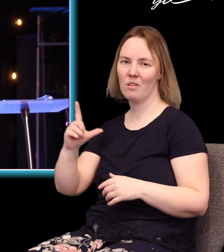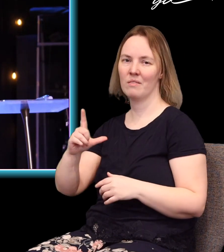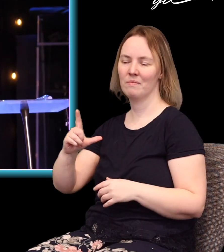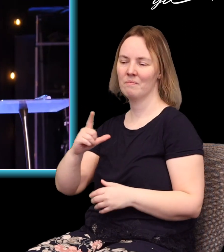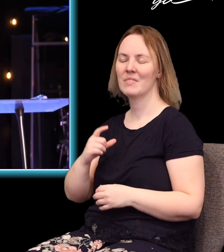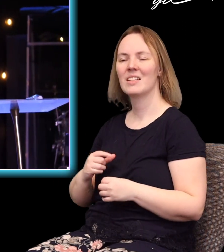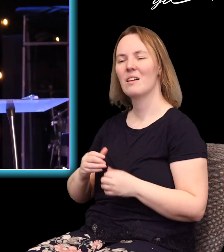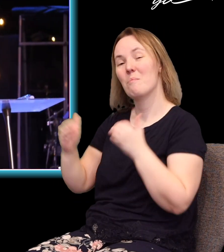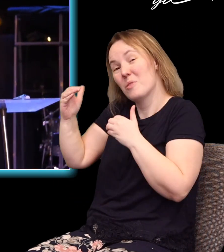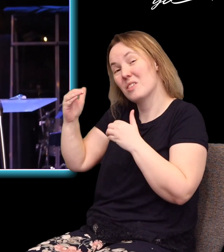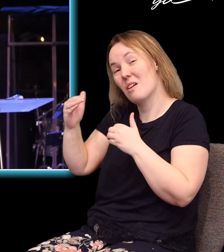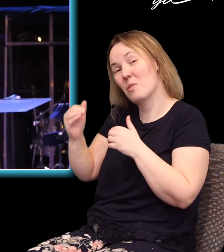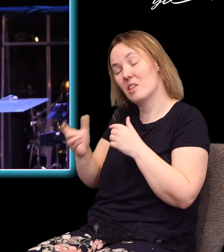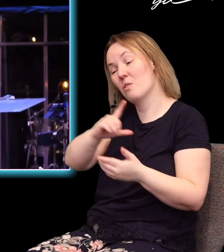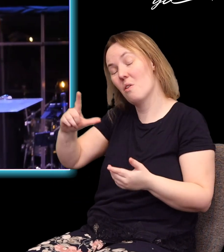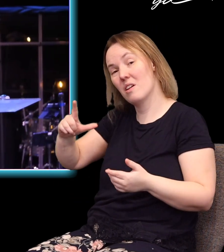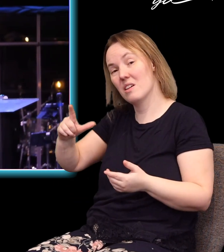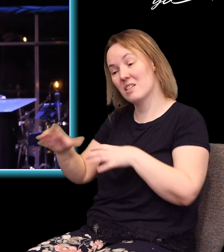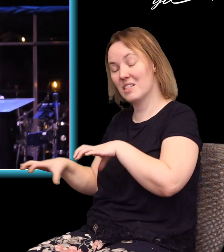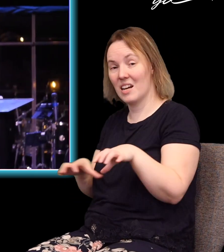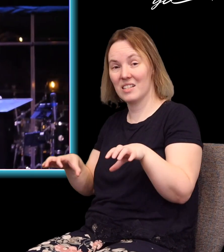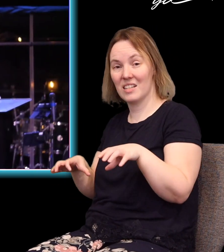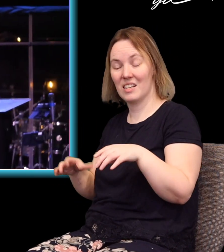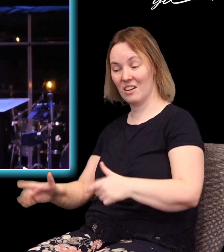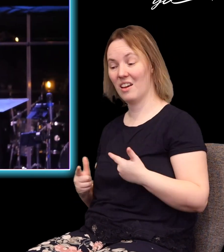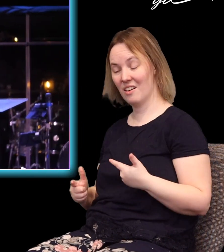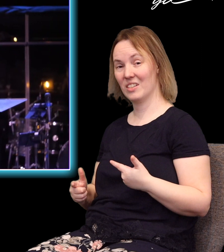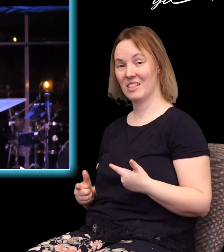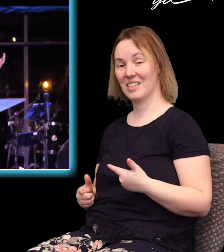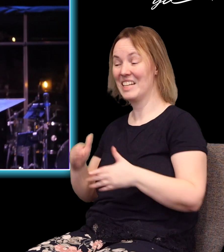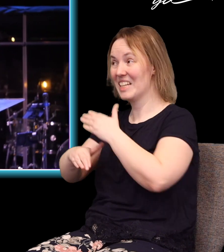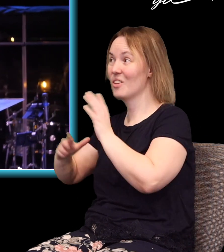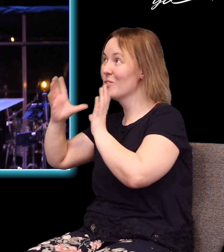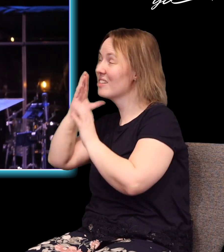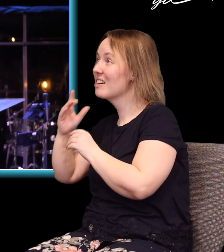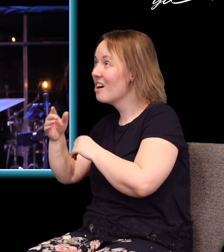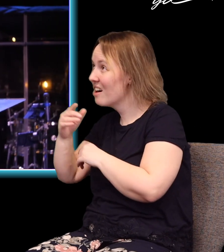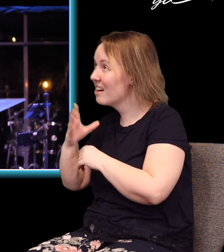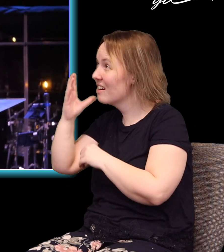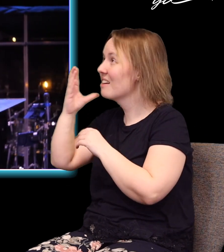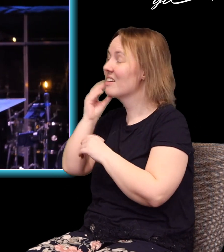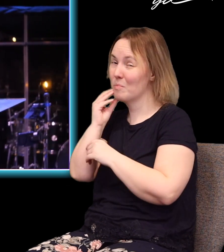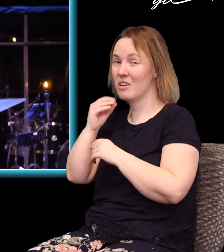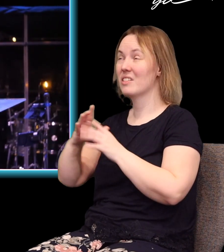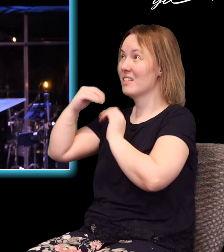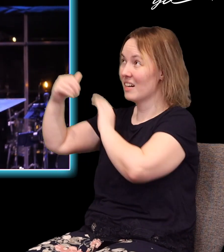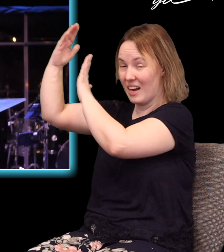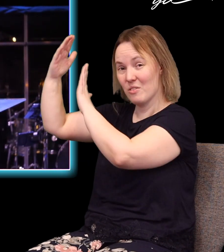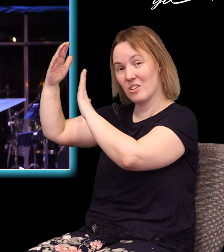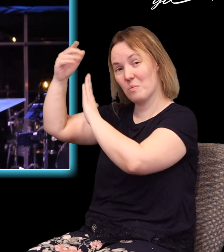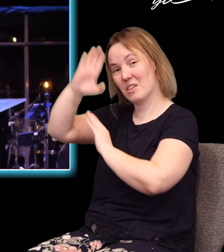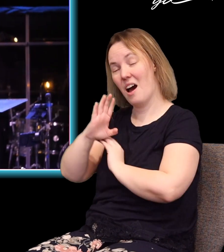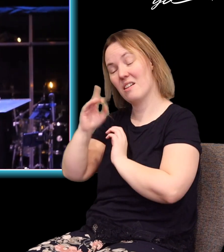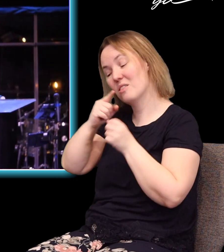what the Lord does in our lives is done in our encounters with Him in those quiet places, in those times when our spirit's communing with Him. So we talked about